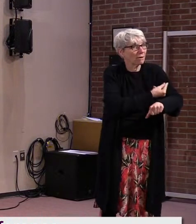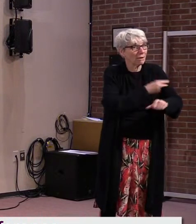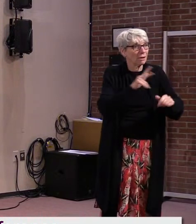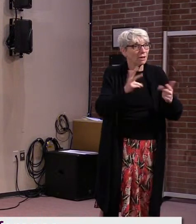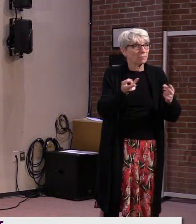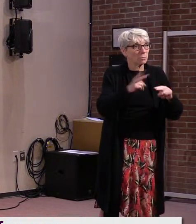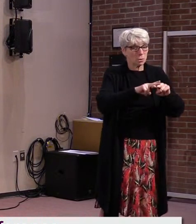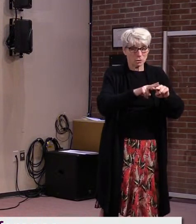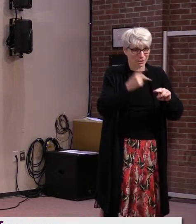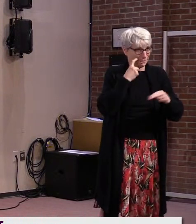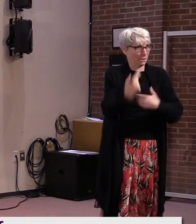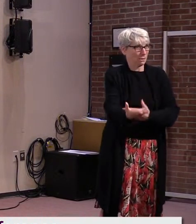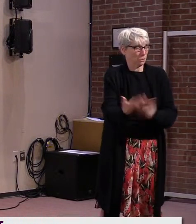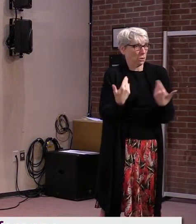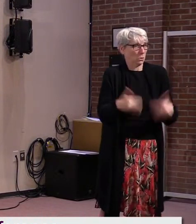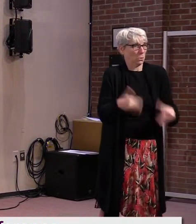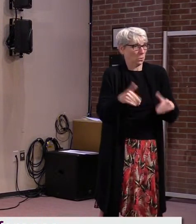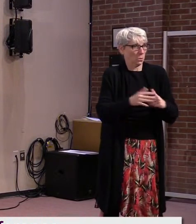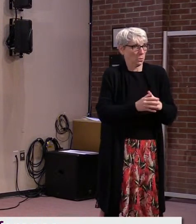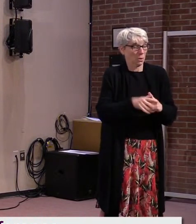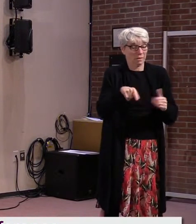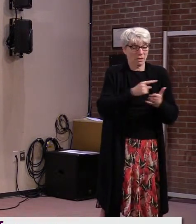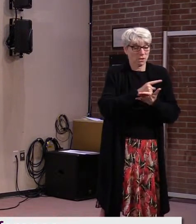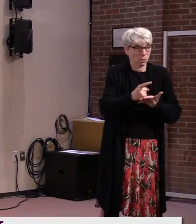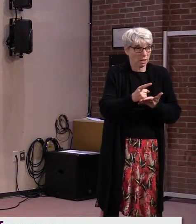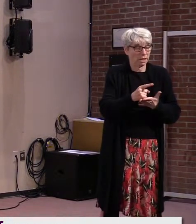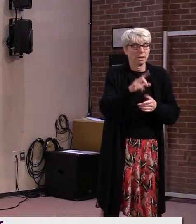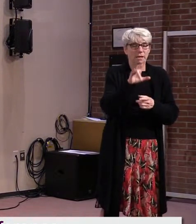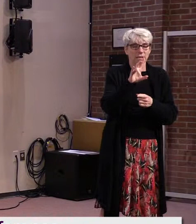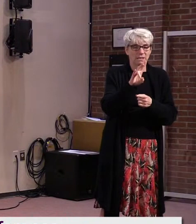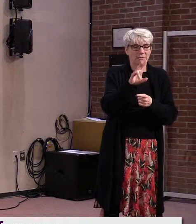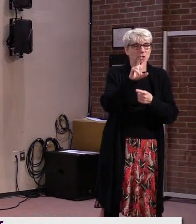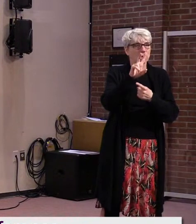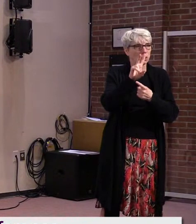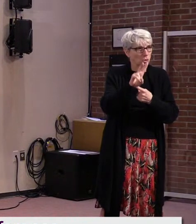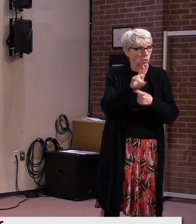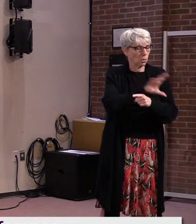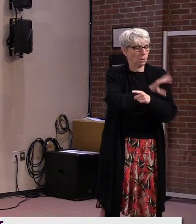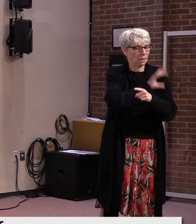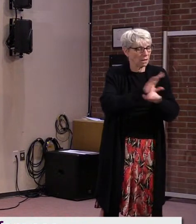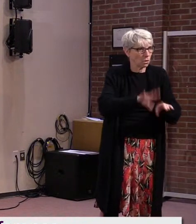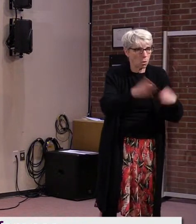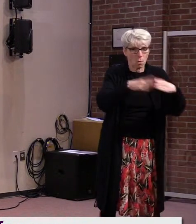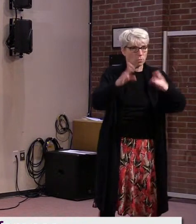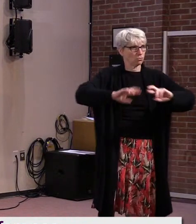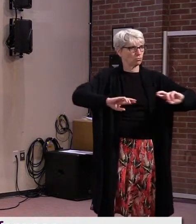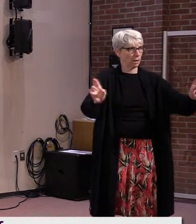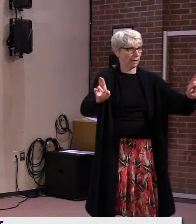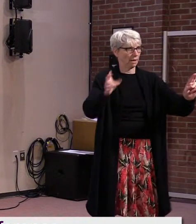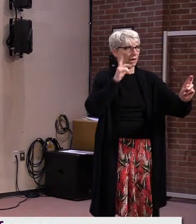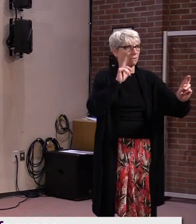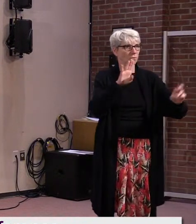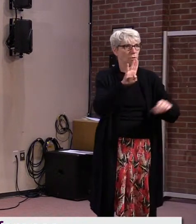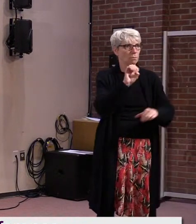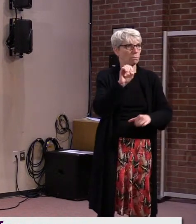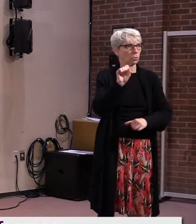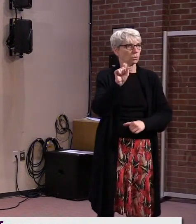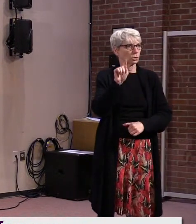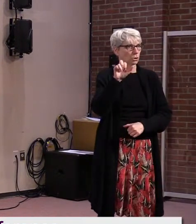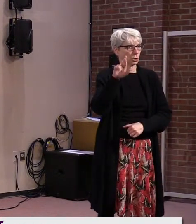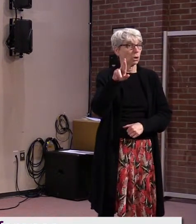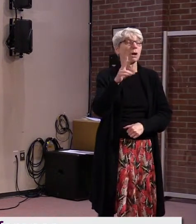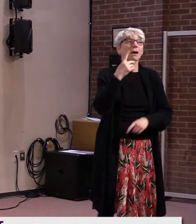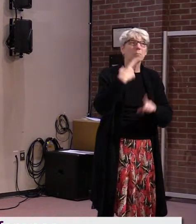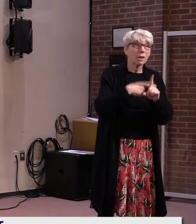this morning. This week, we have 72 vaccination clinics statewide, all accepting appointments for